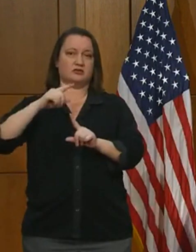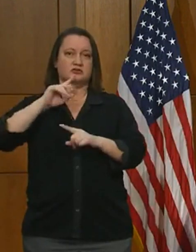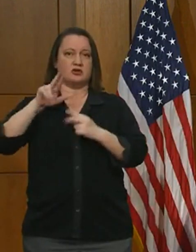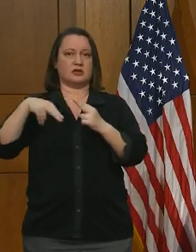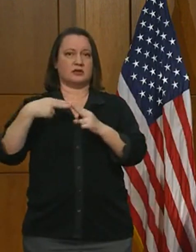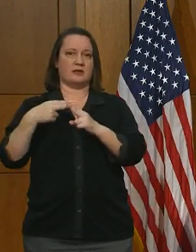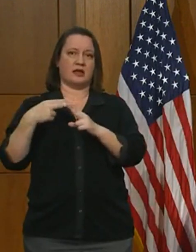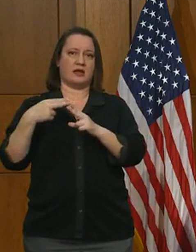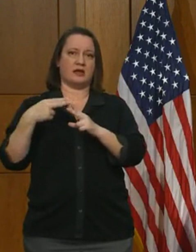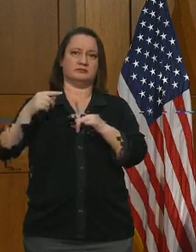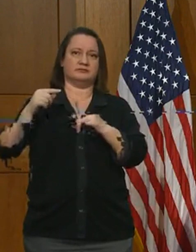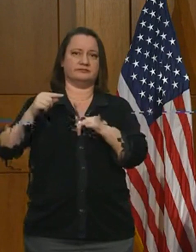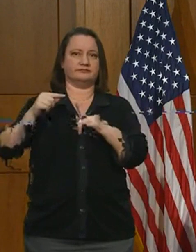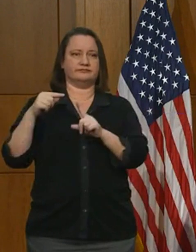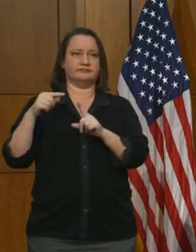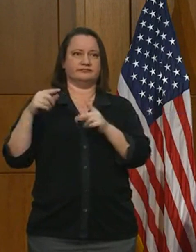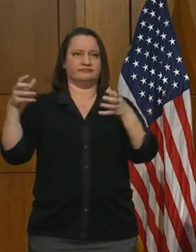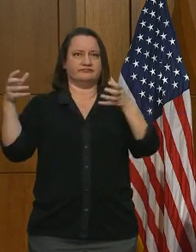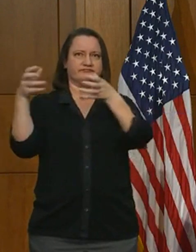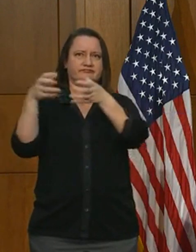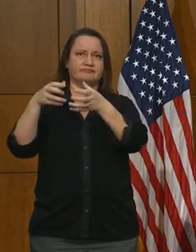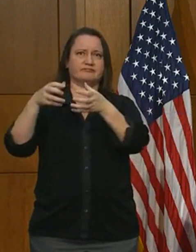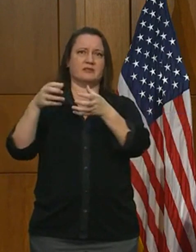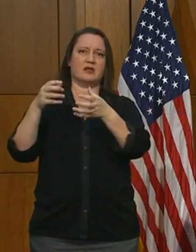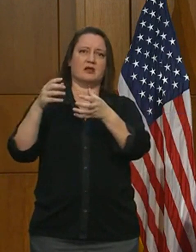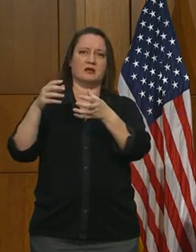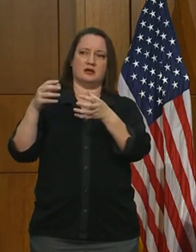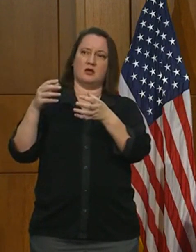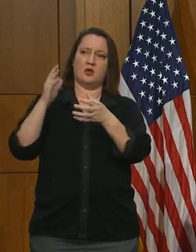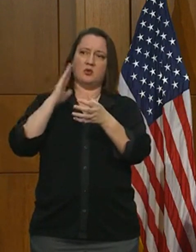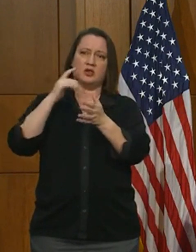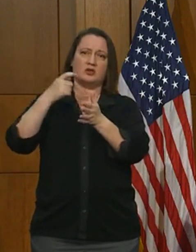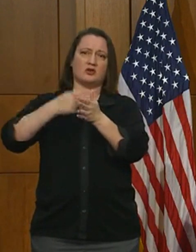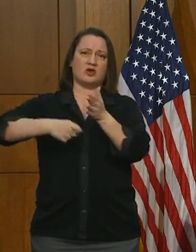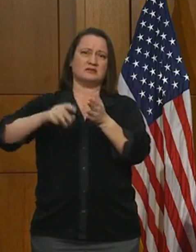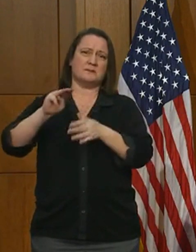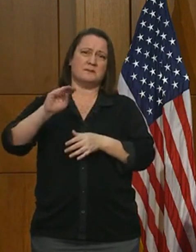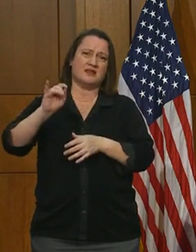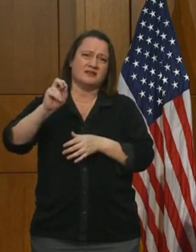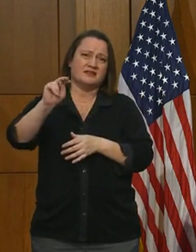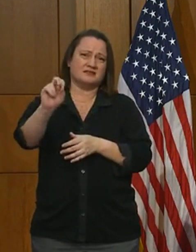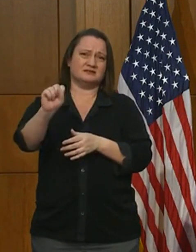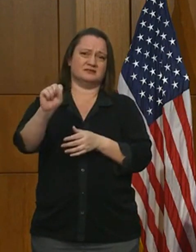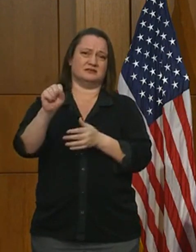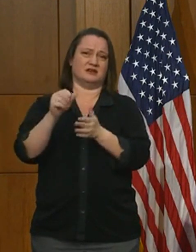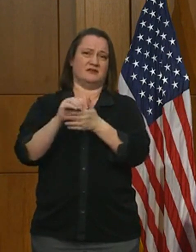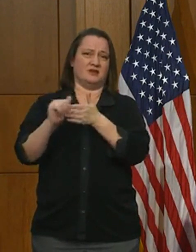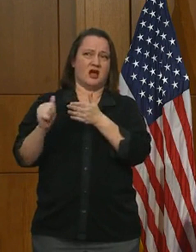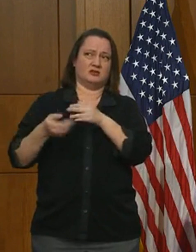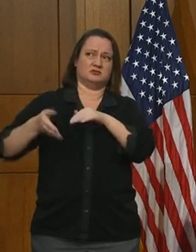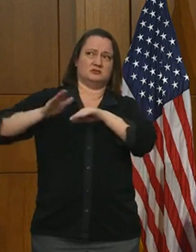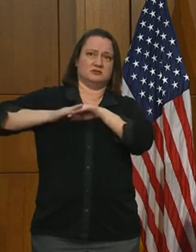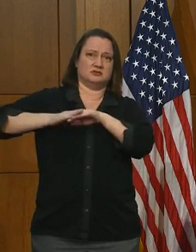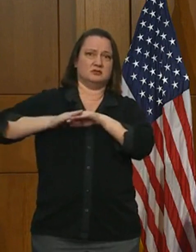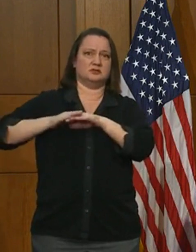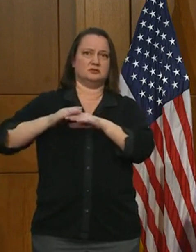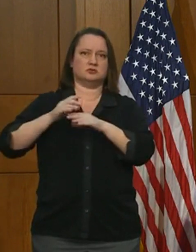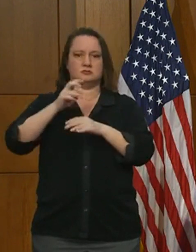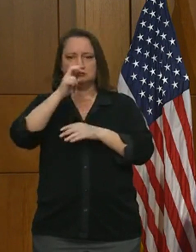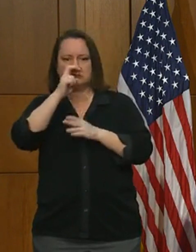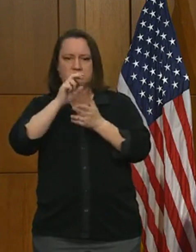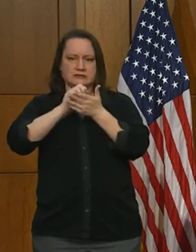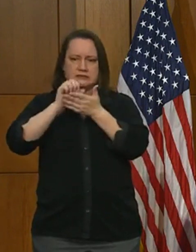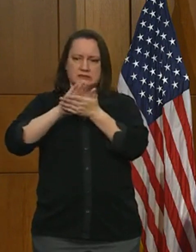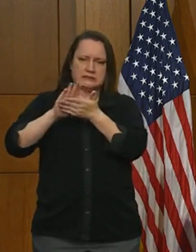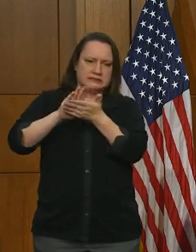costs, dramatically reduced capacity both in buses and in classrooms. How are you feeling about it? How important do you